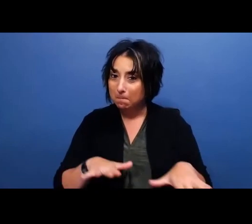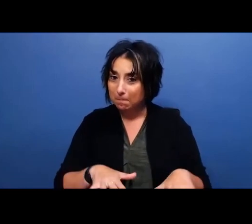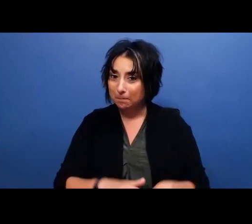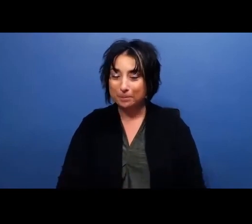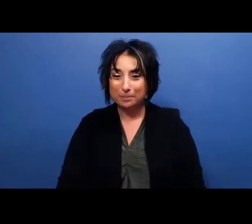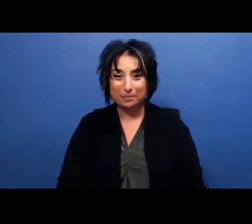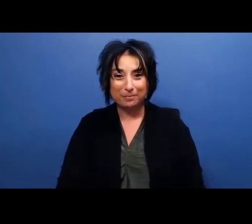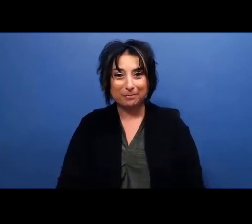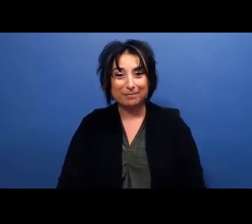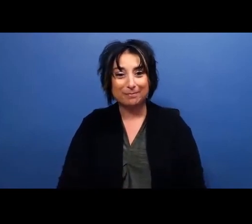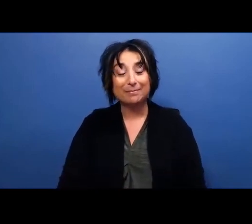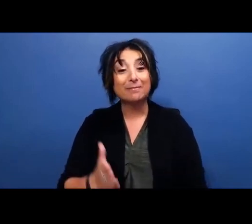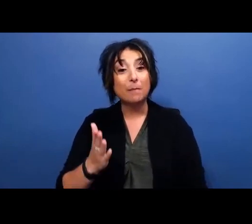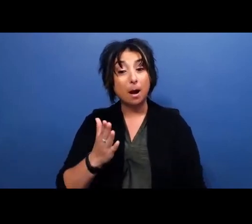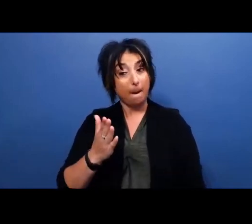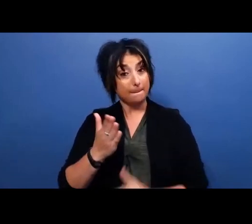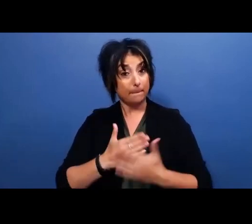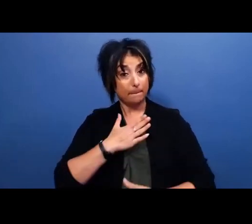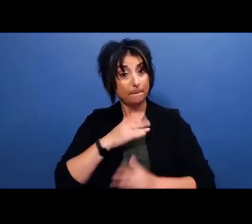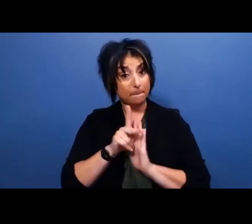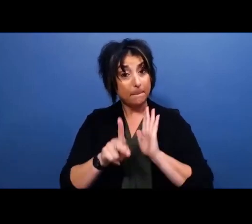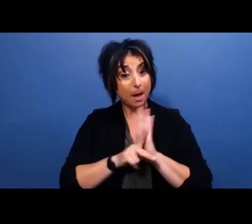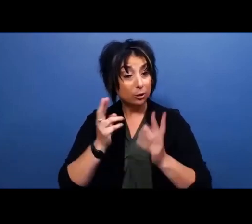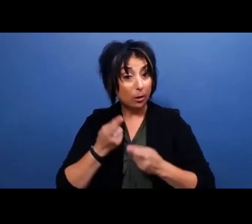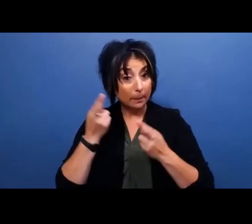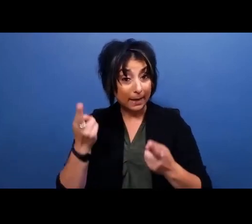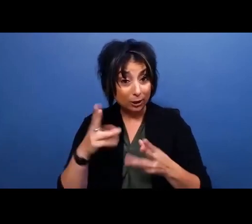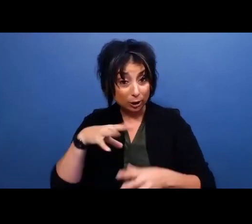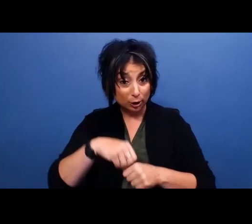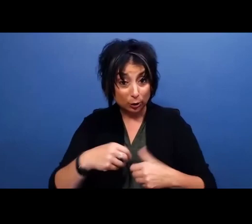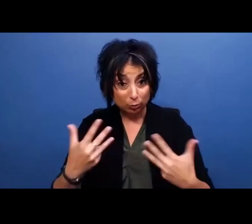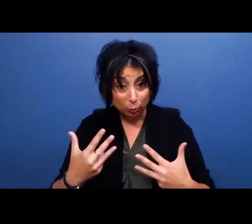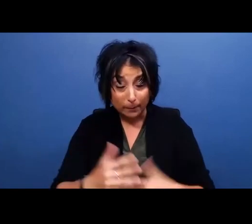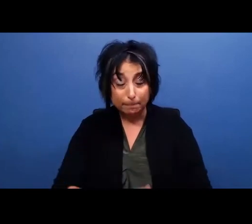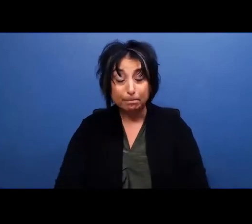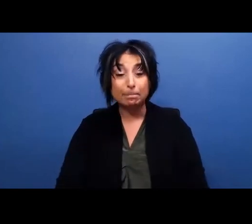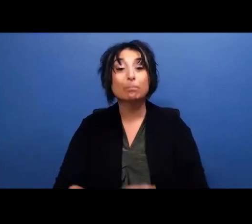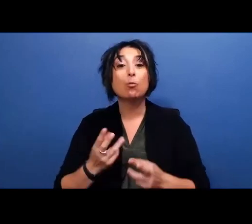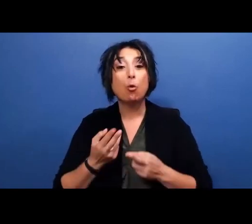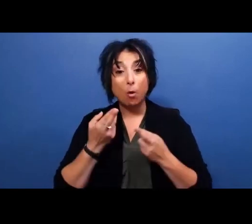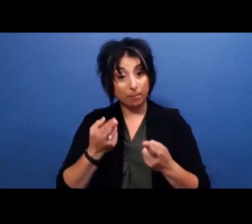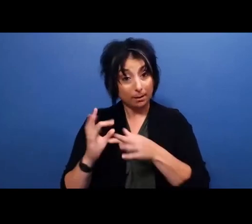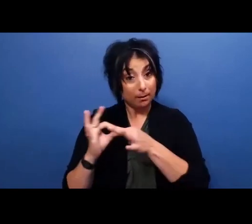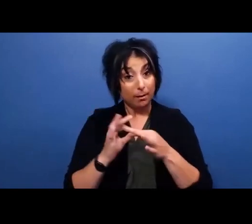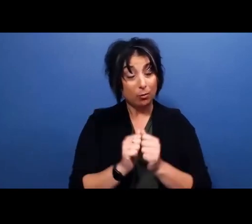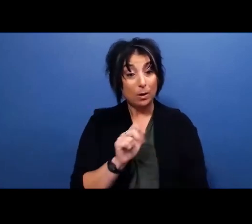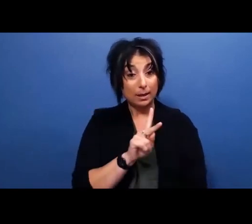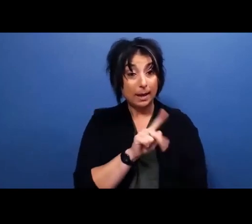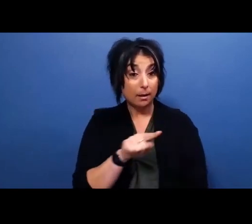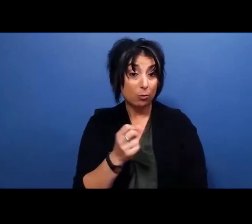Part of the policy recommendations included recommendations for K-12 education,